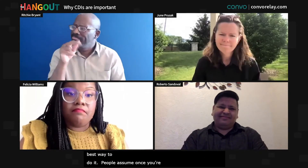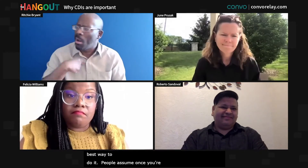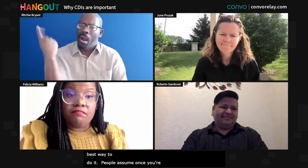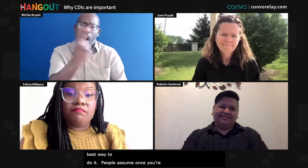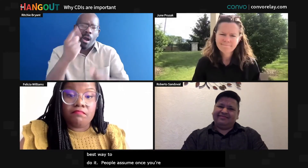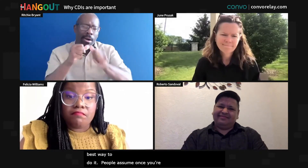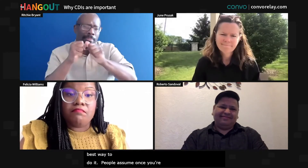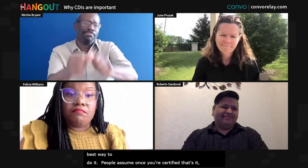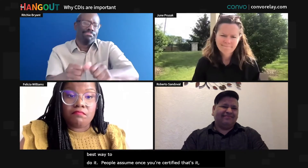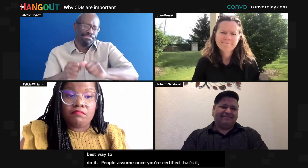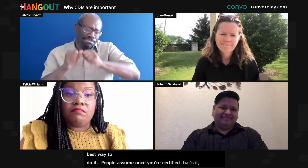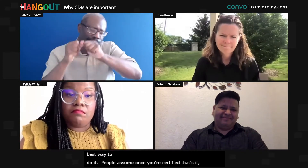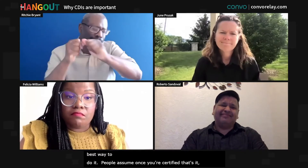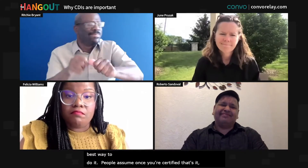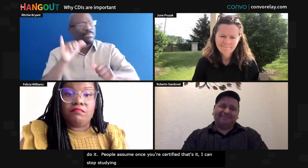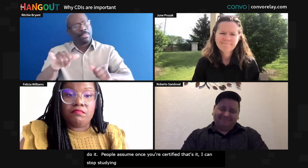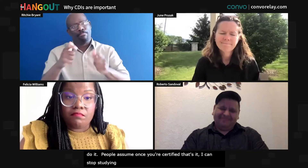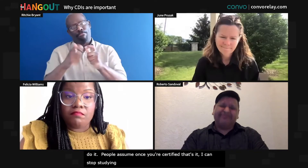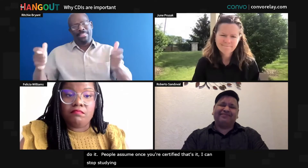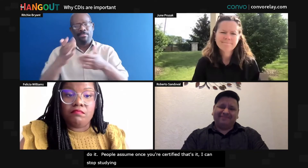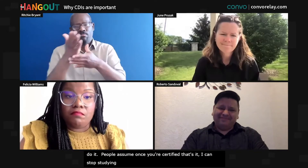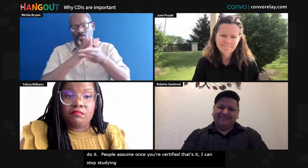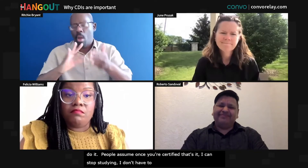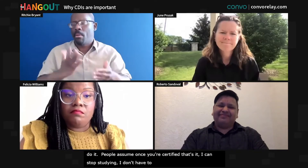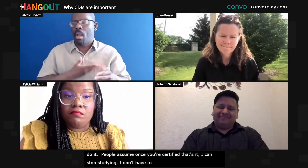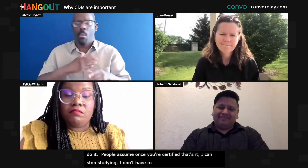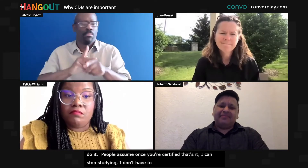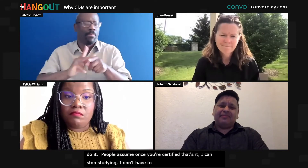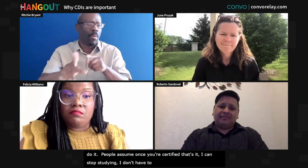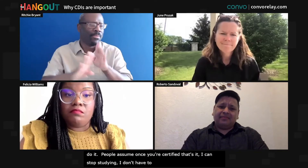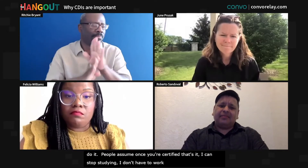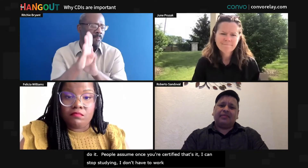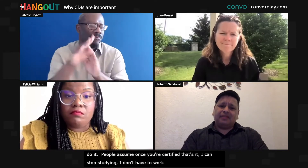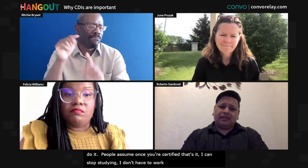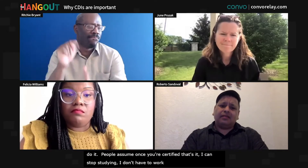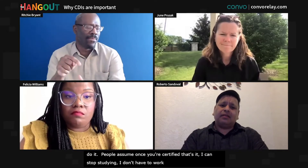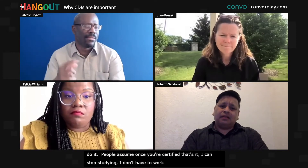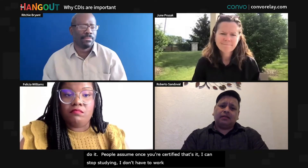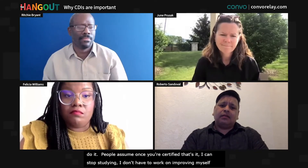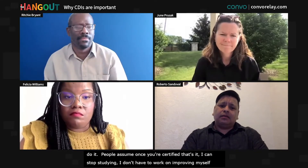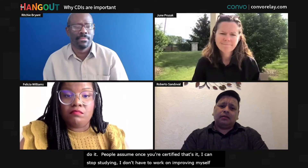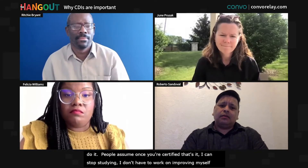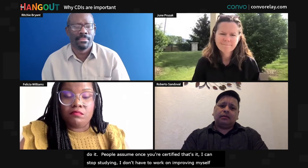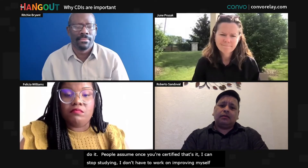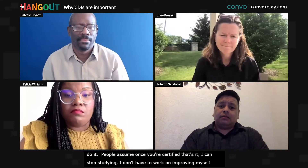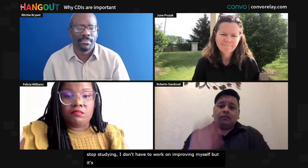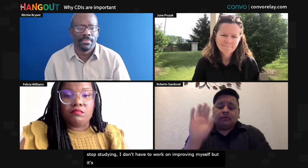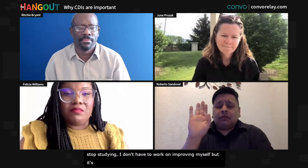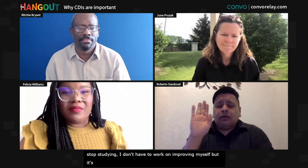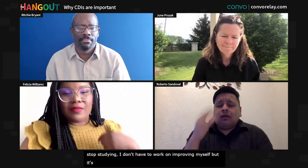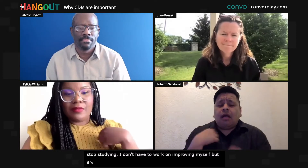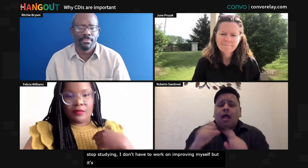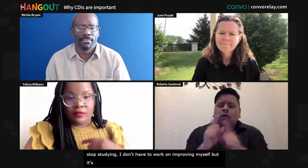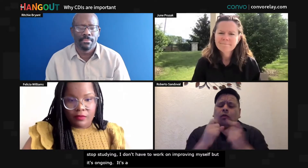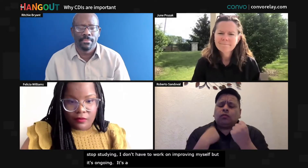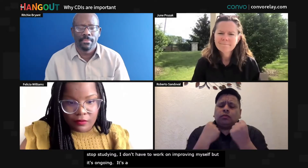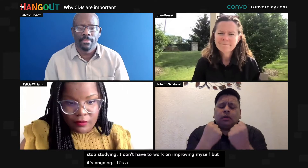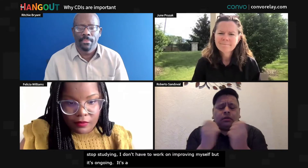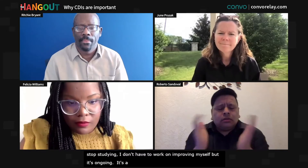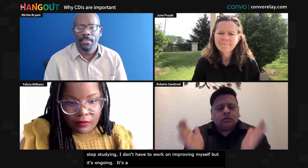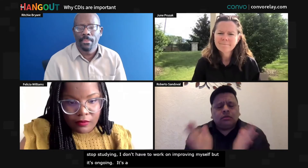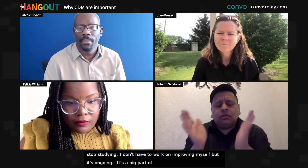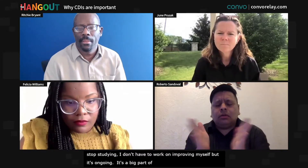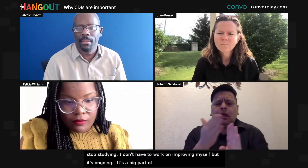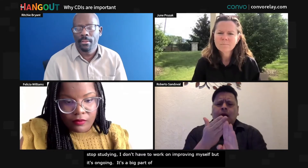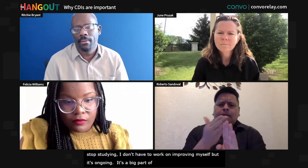have to work on improving myself. But no, it's an ongoing effort. It's a big part of our professional development and our